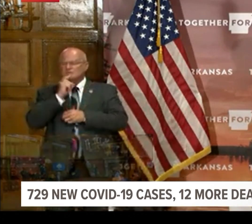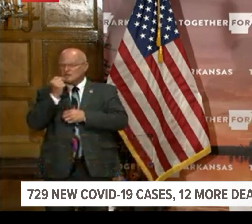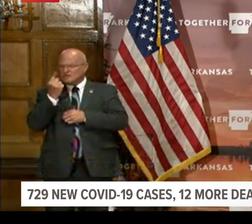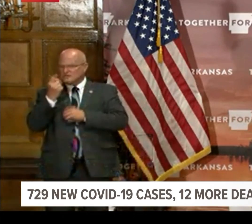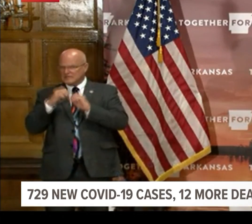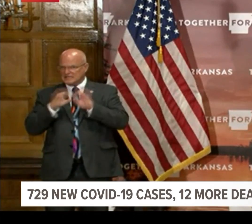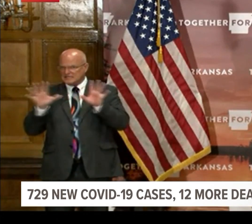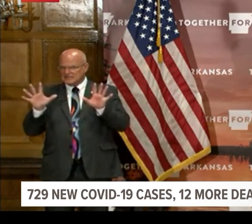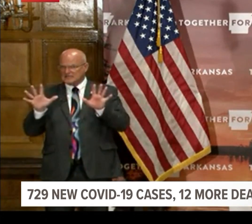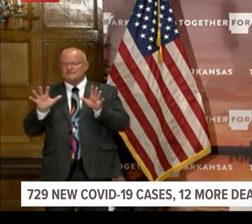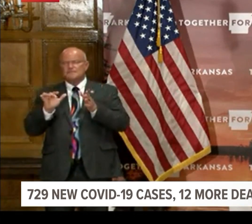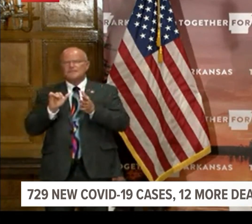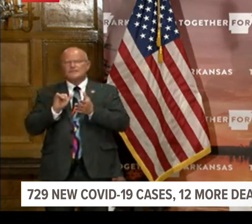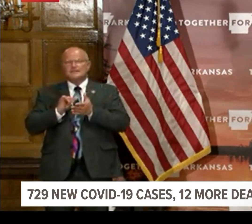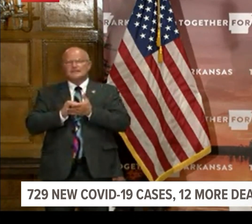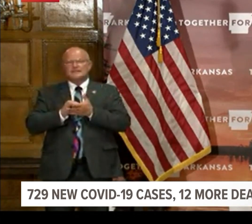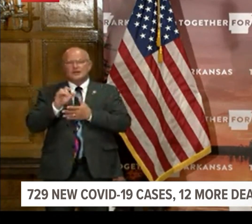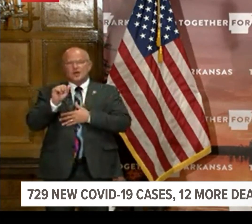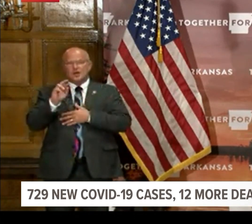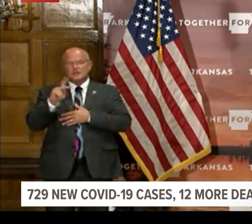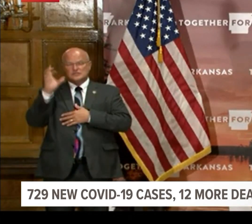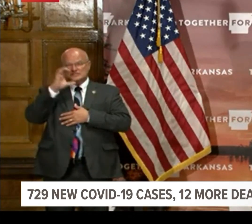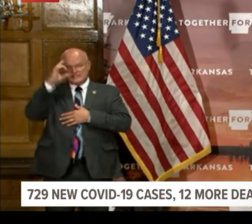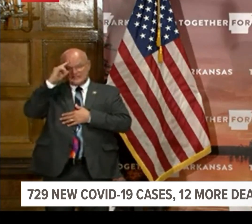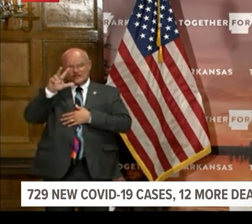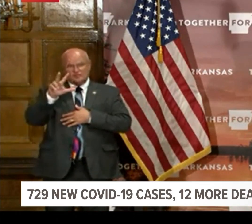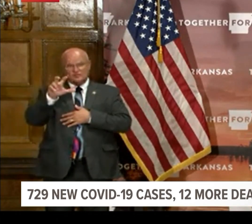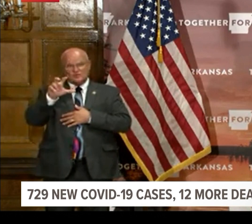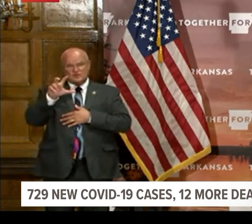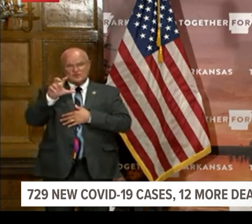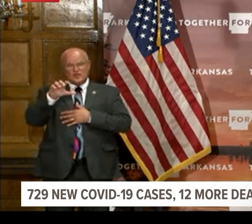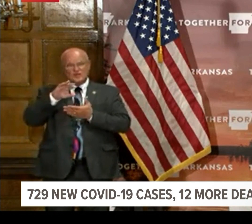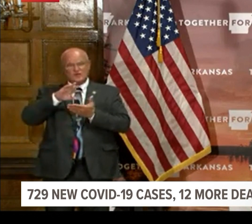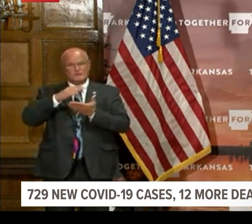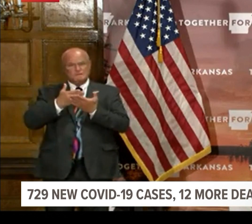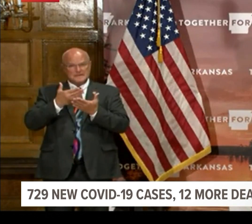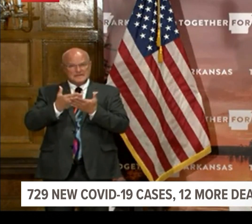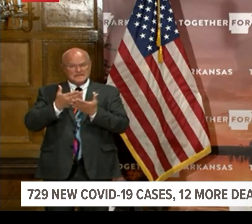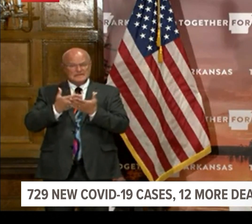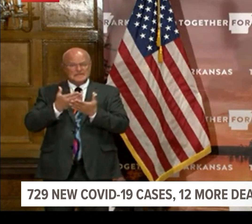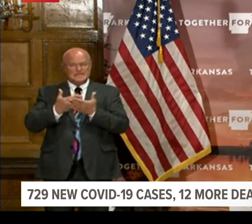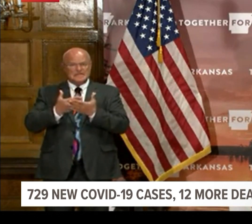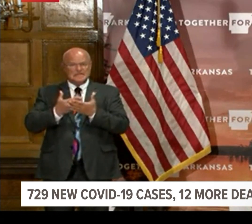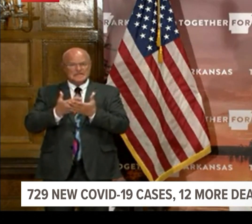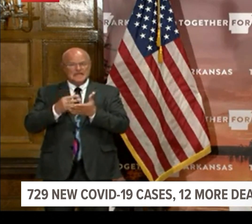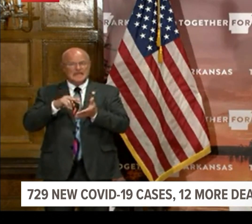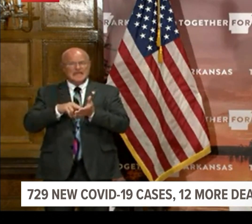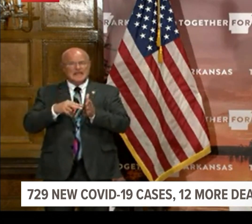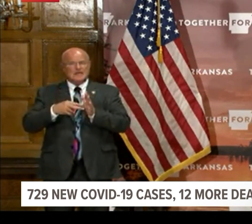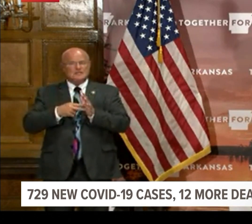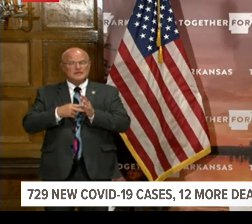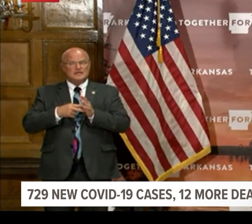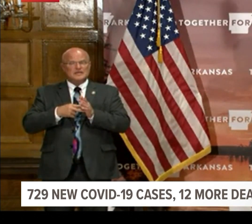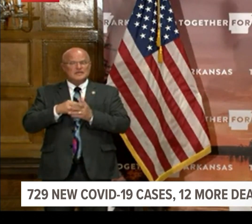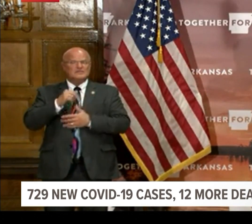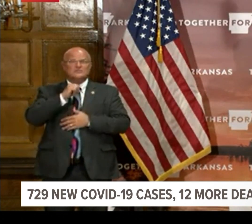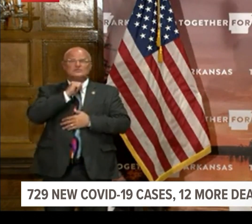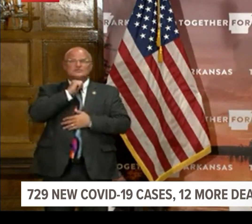understand. So Arkansas is seeking the $300 amount. Does that mean that you're